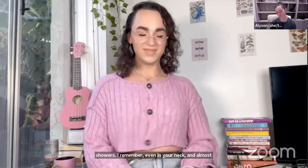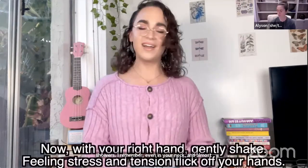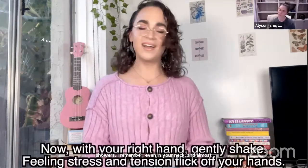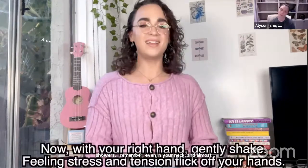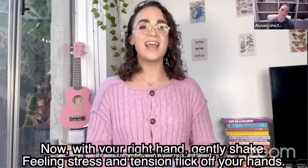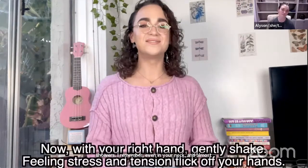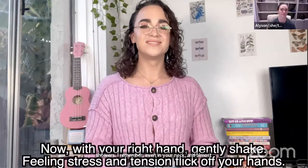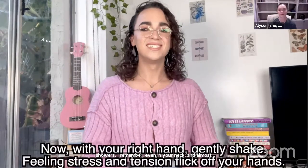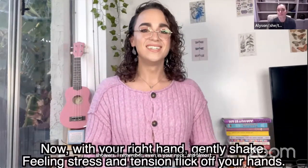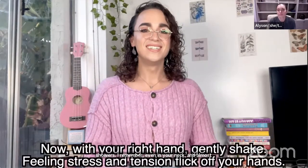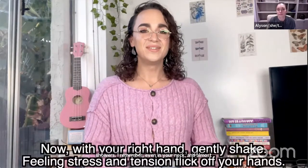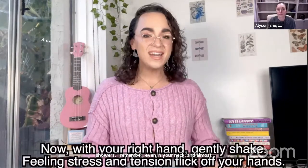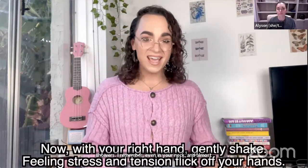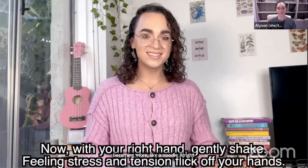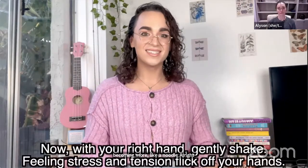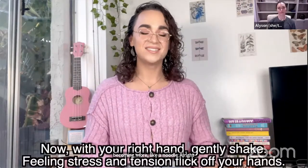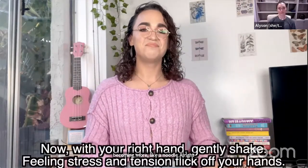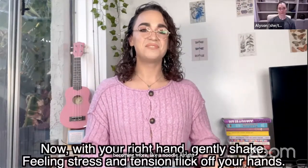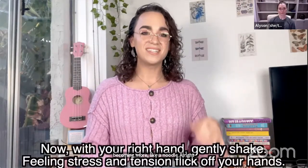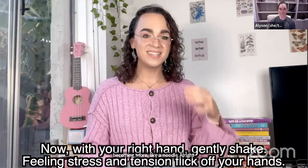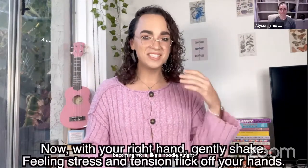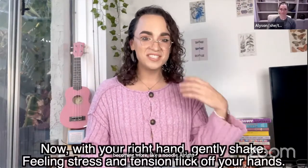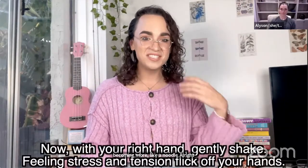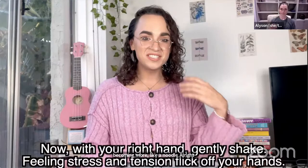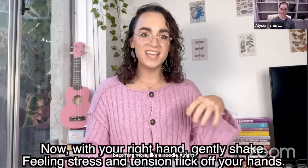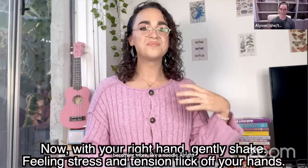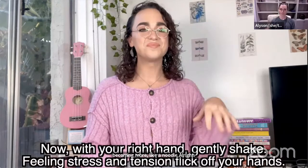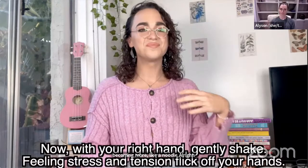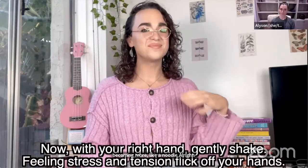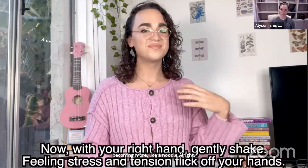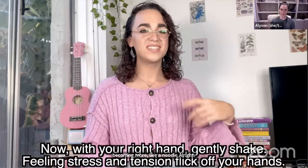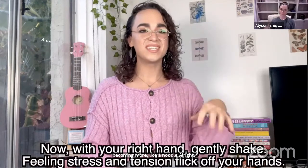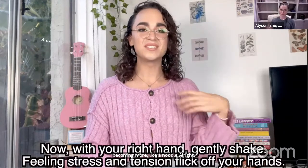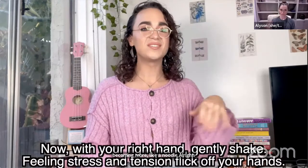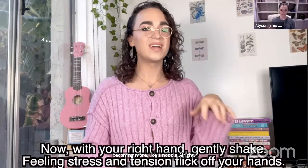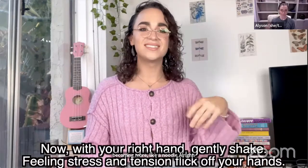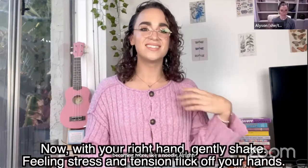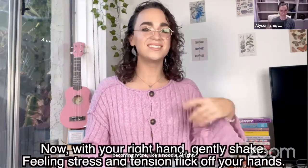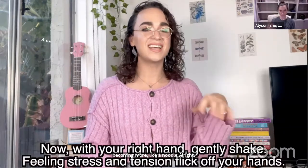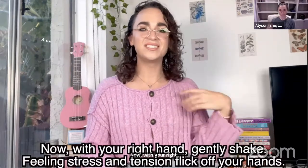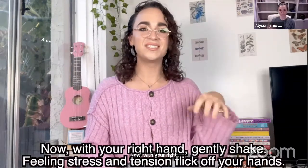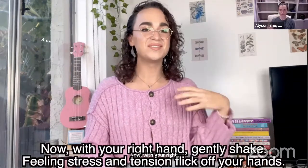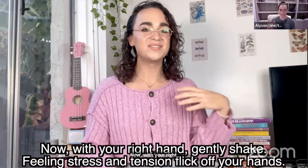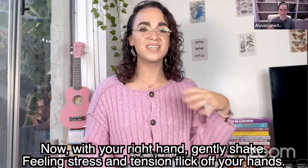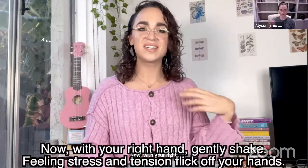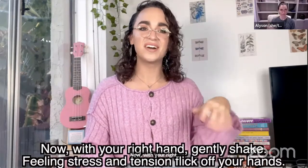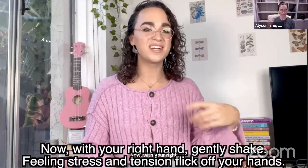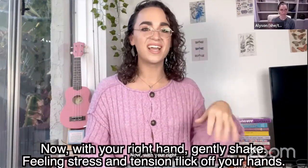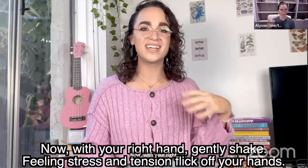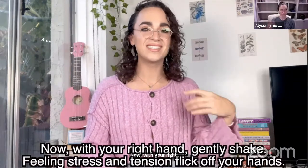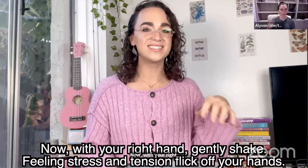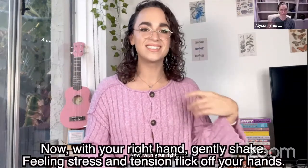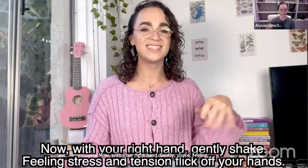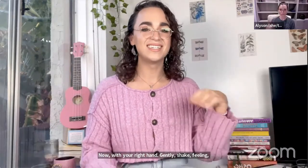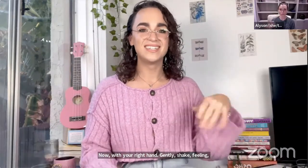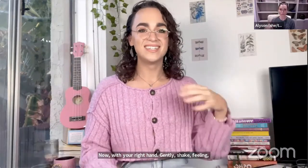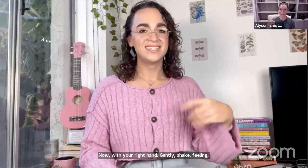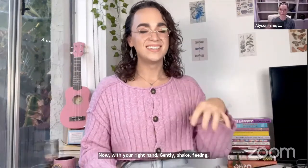Okay, now, with your right hand, gently shake, feeling stress and tension flick off your